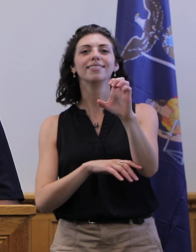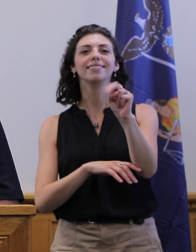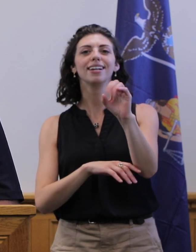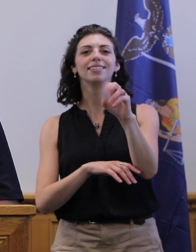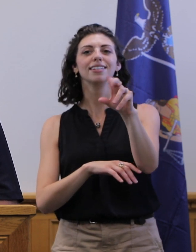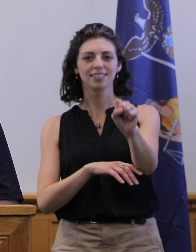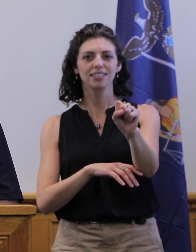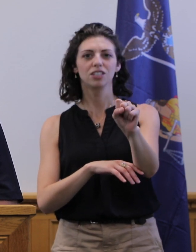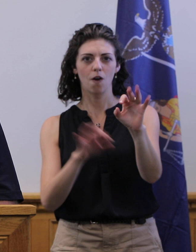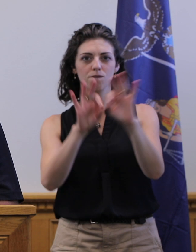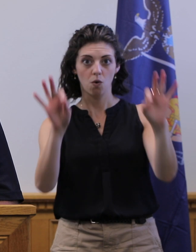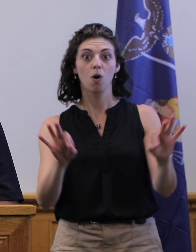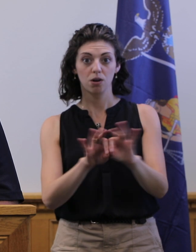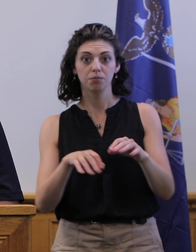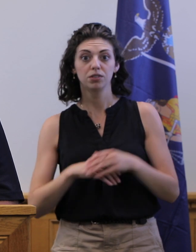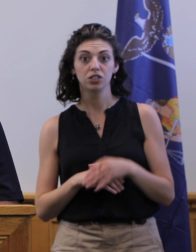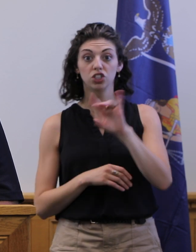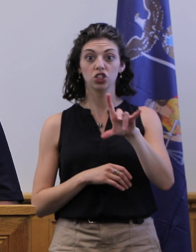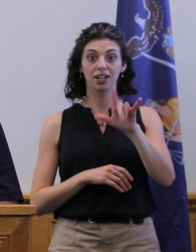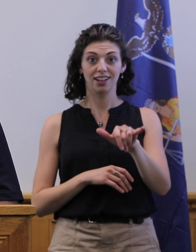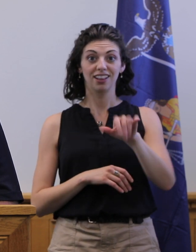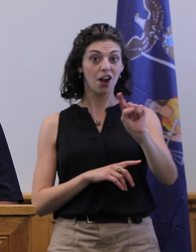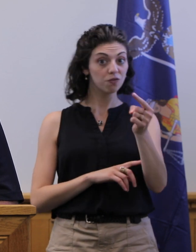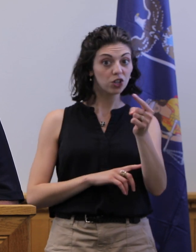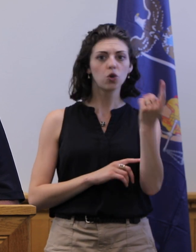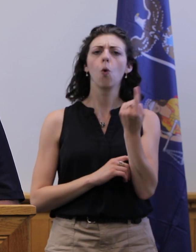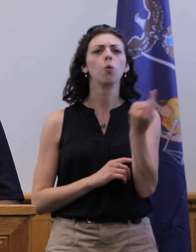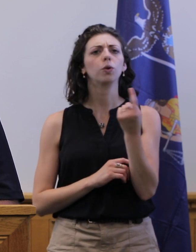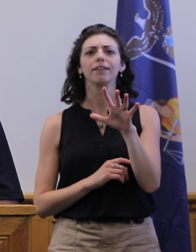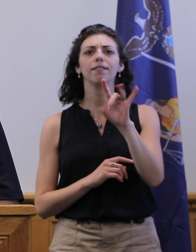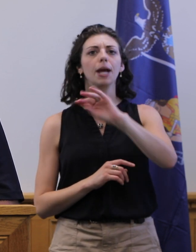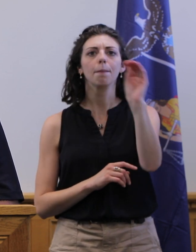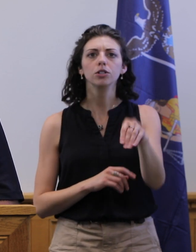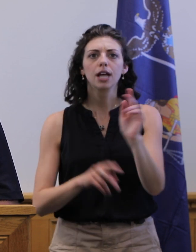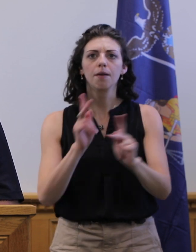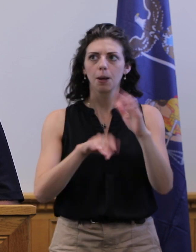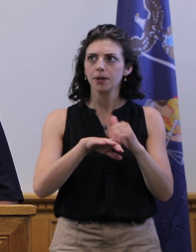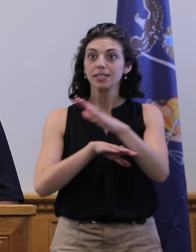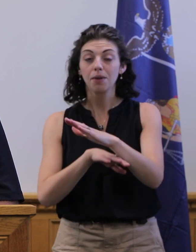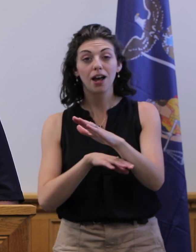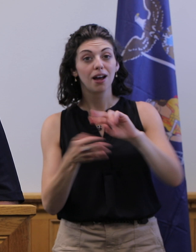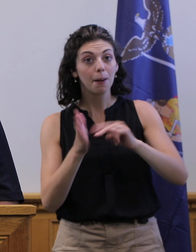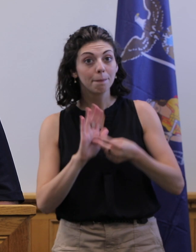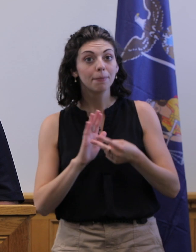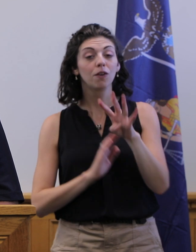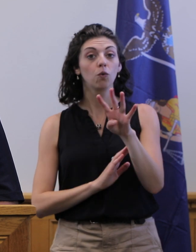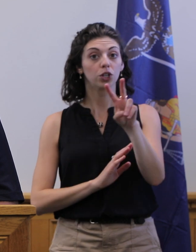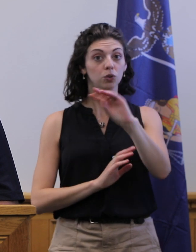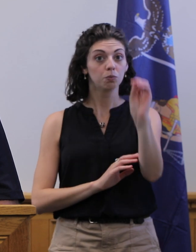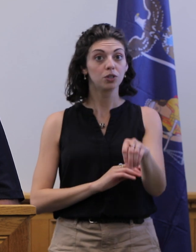only 58% of Oswego County residents had responded to the census. 42% of our residents have not sent in the